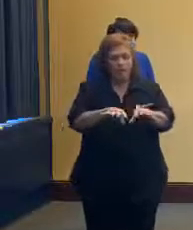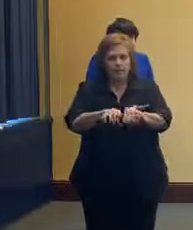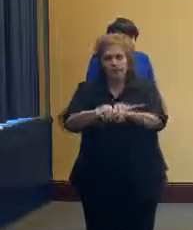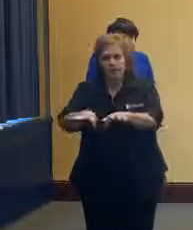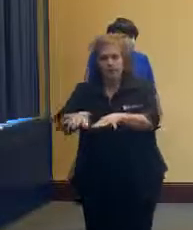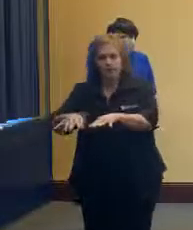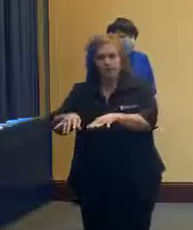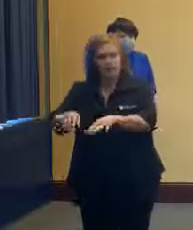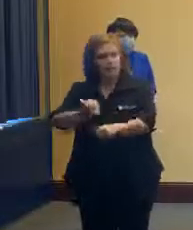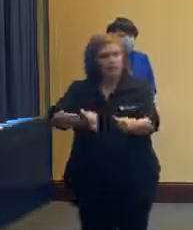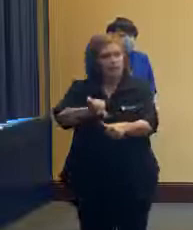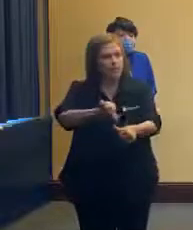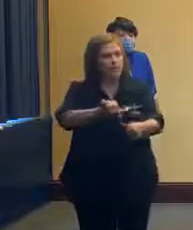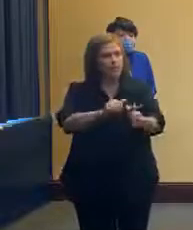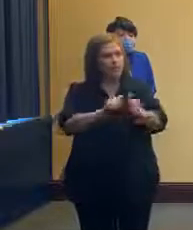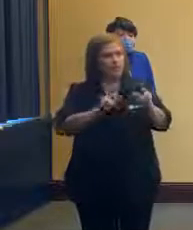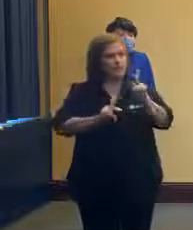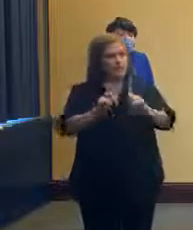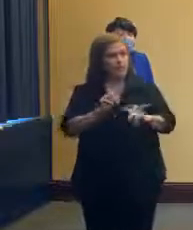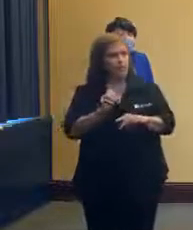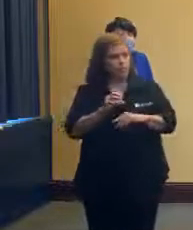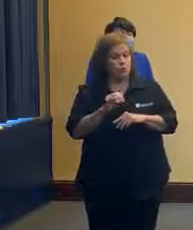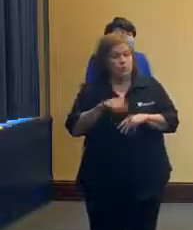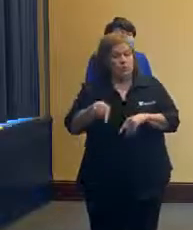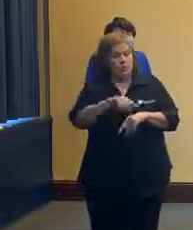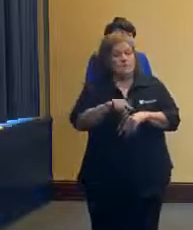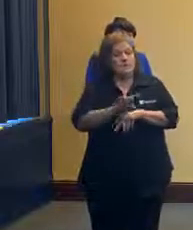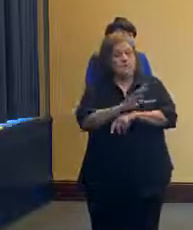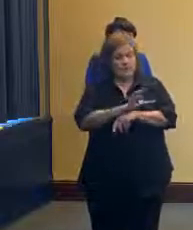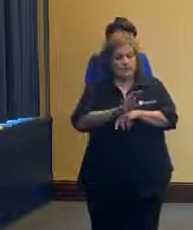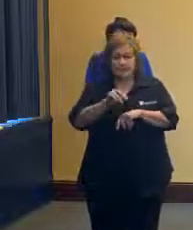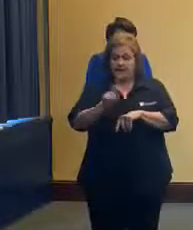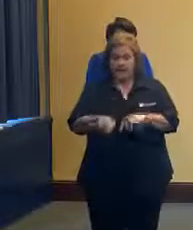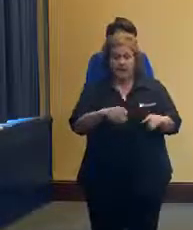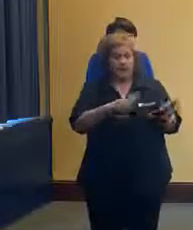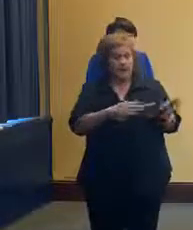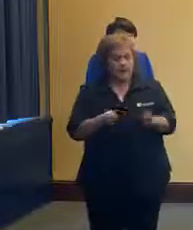Health. So I would say the businesses begin to plan